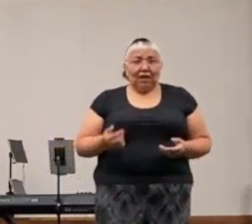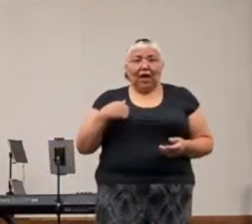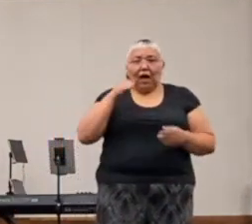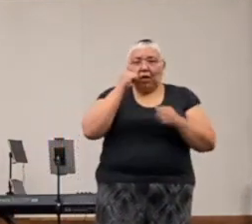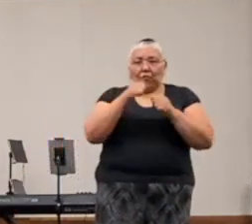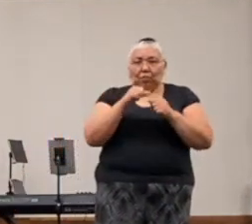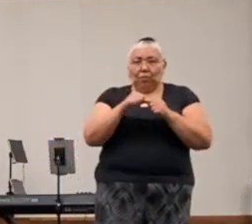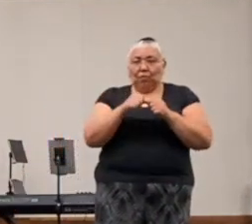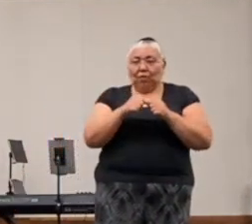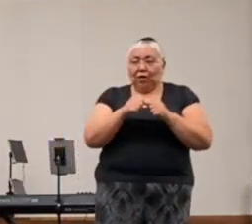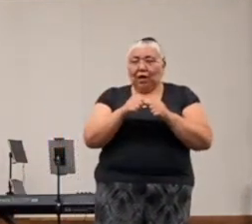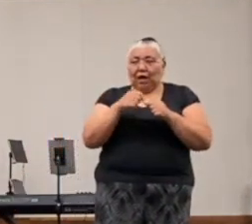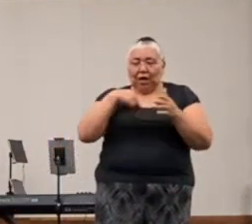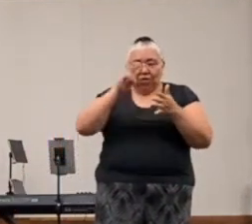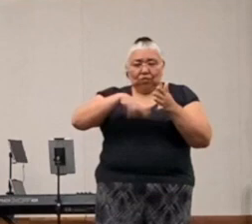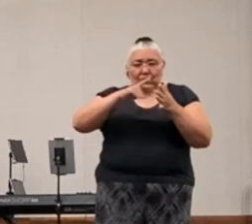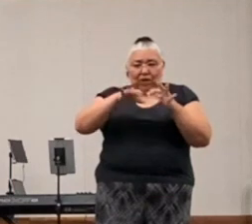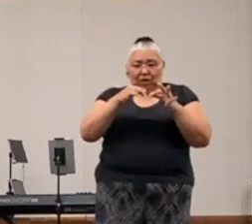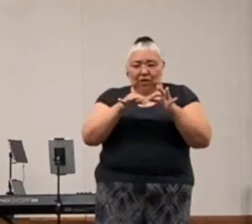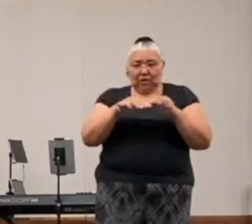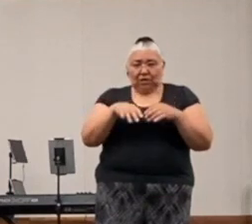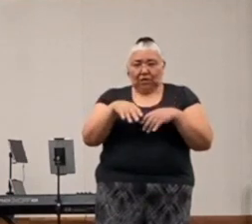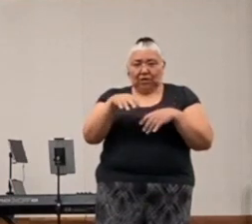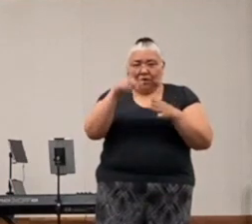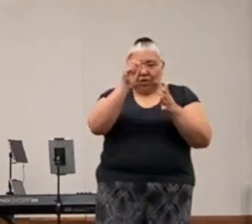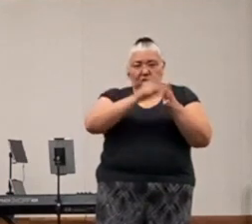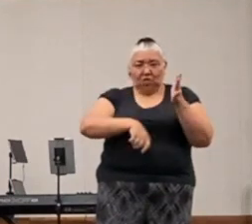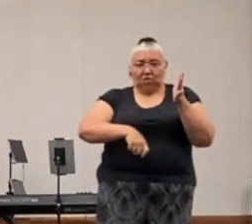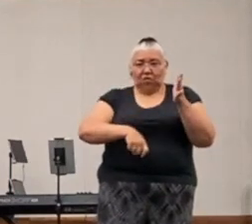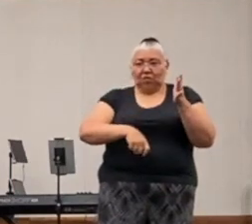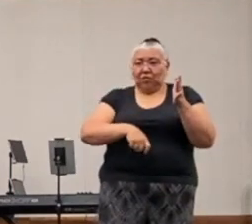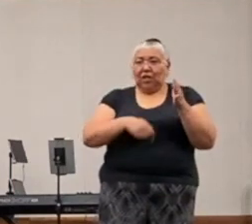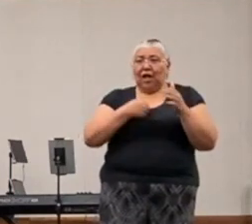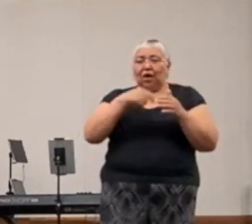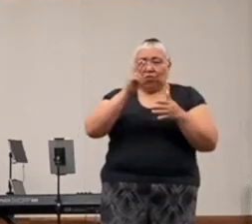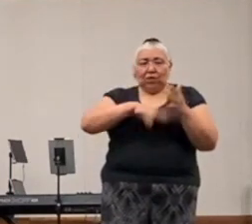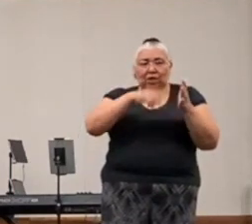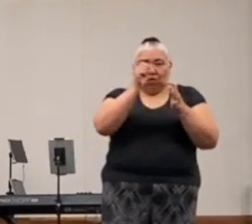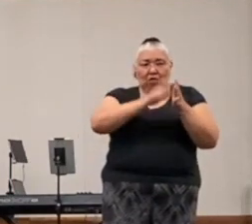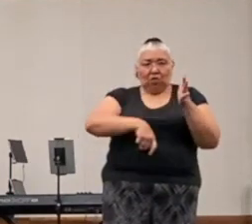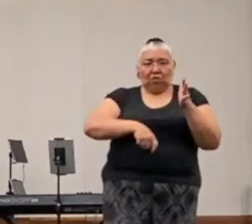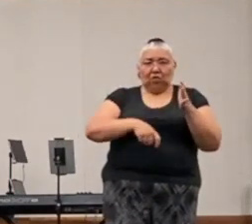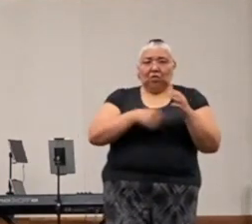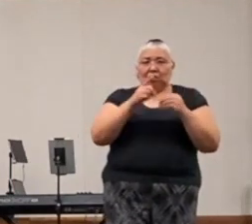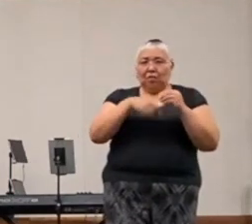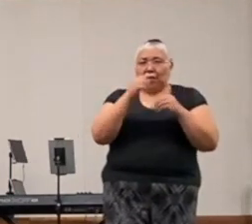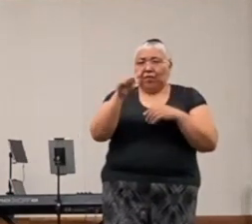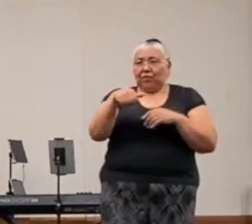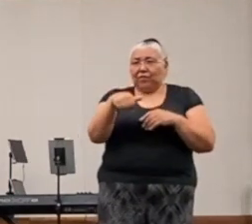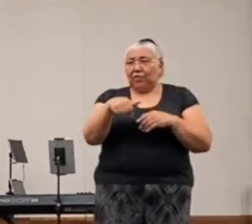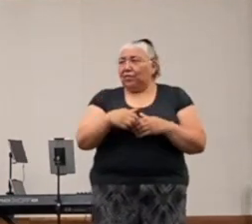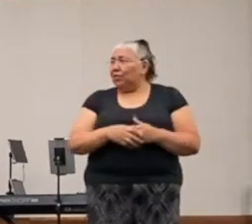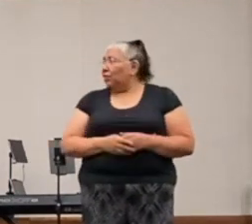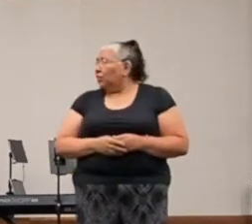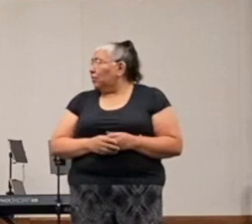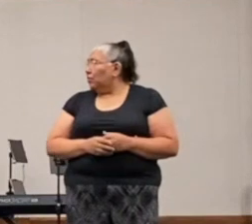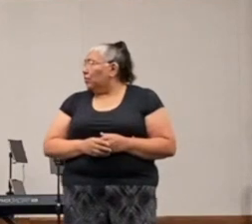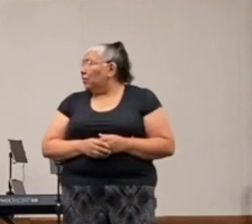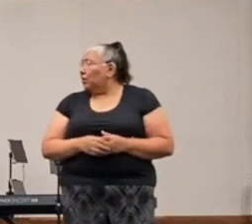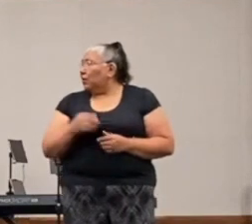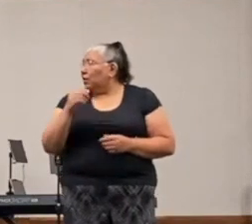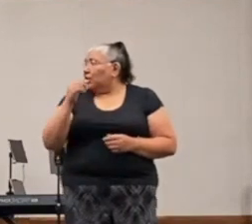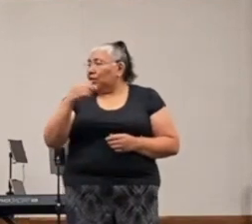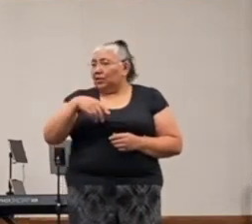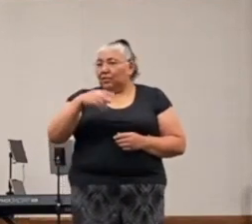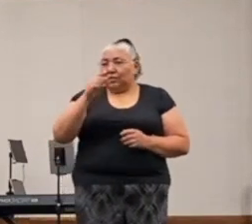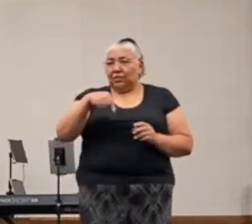remember I was reading an article. I was reading an article about this couple who lived